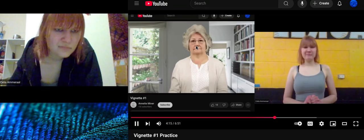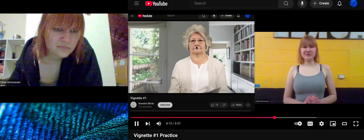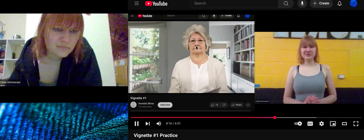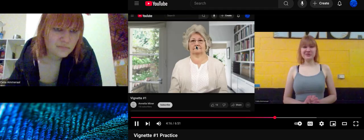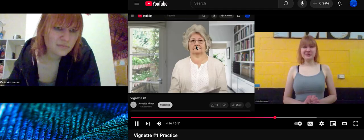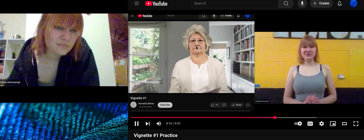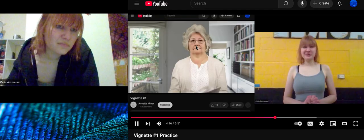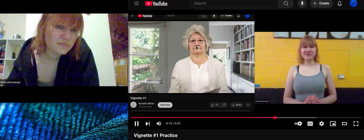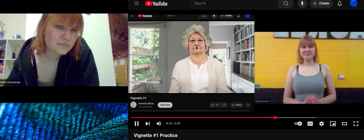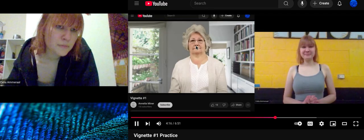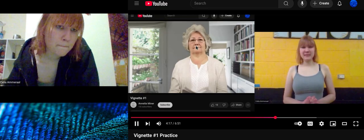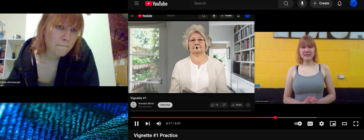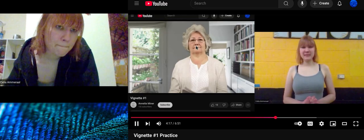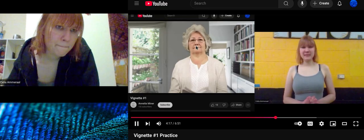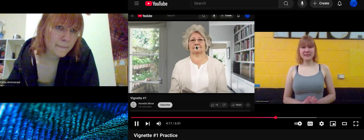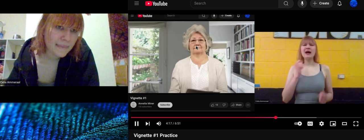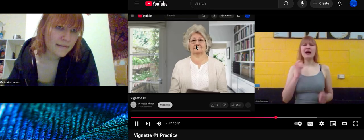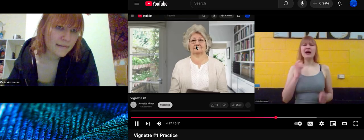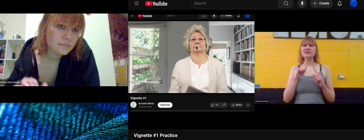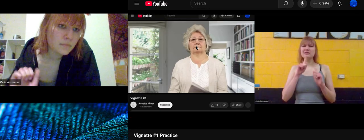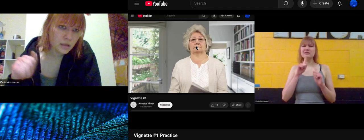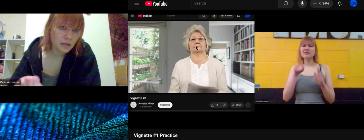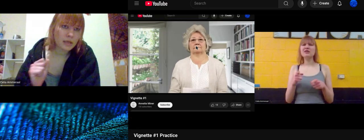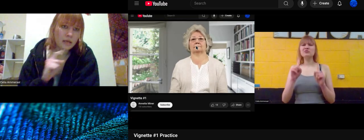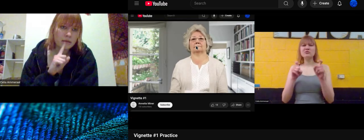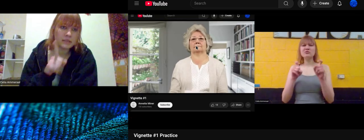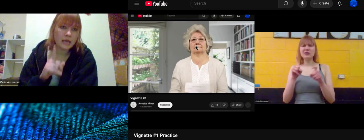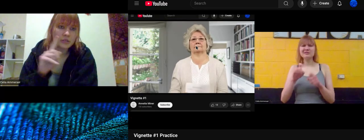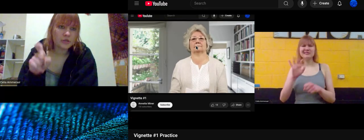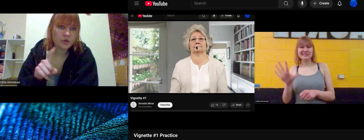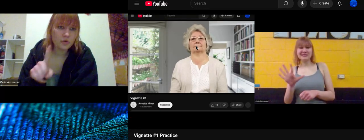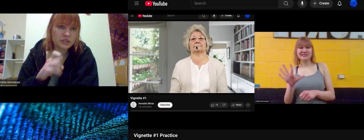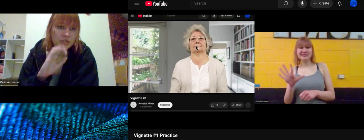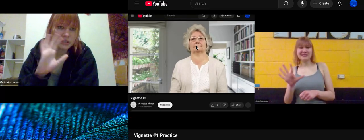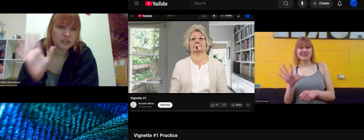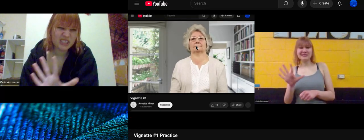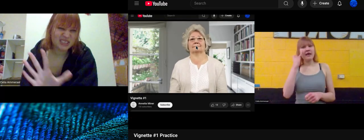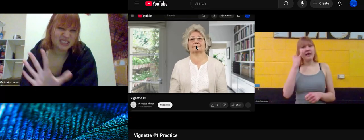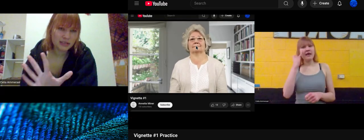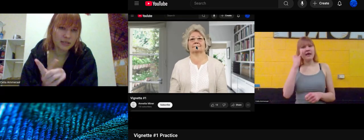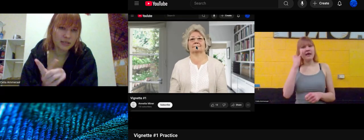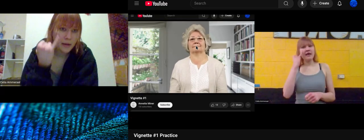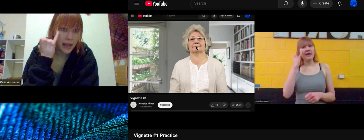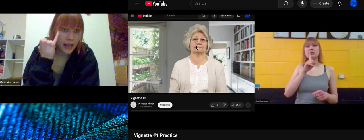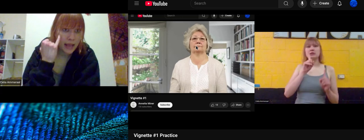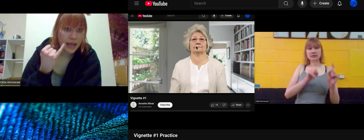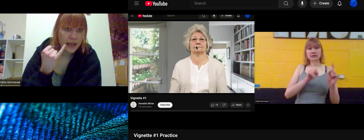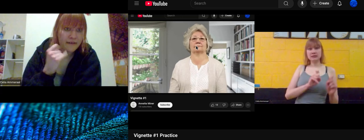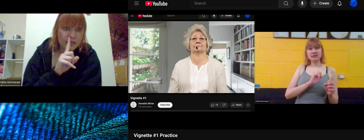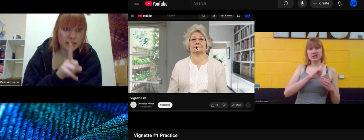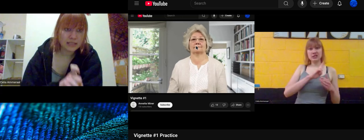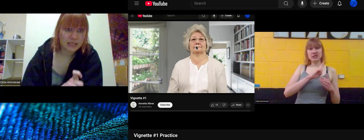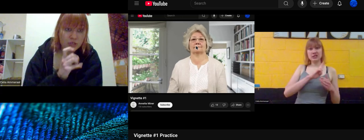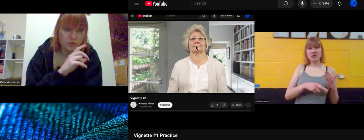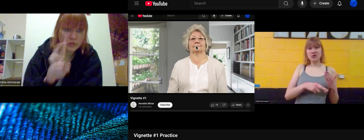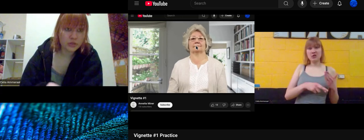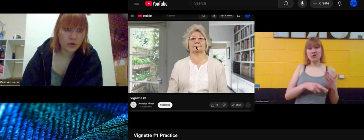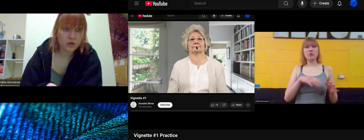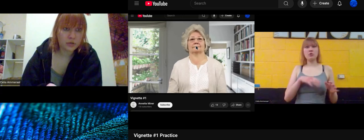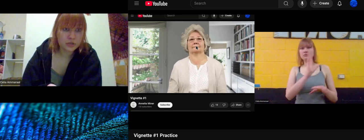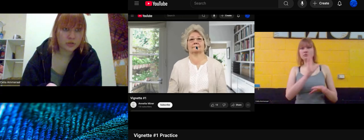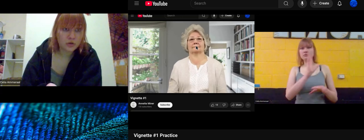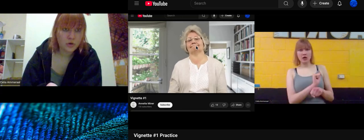general questions as far as particulars from your test results or your records, that's confidential information and you would have to wait until your